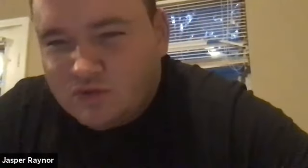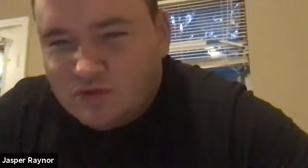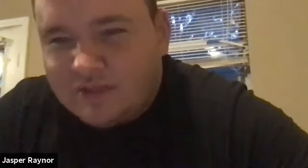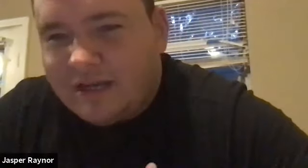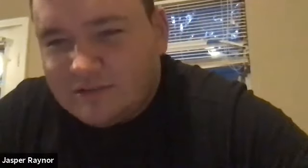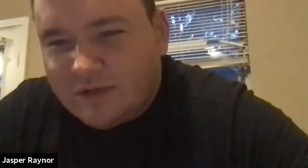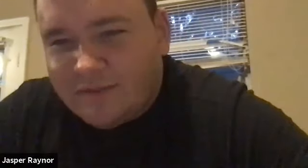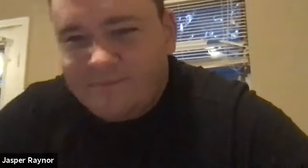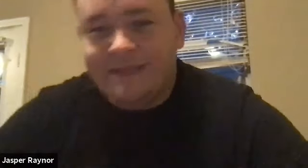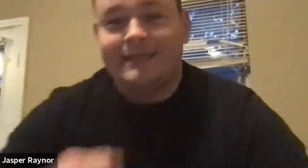Now let's go down.